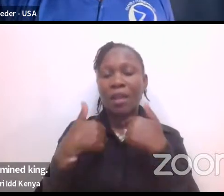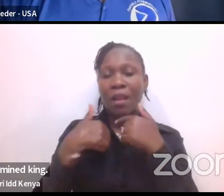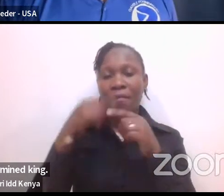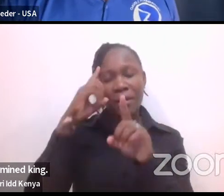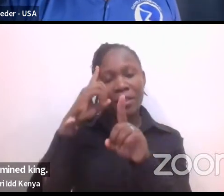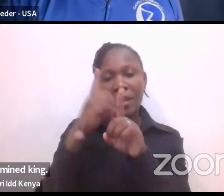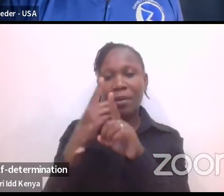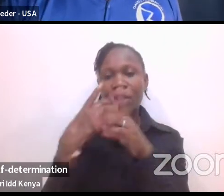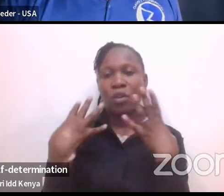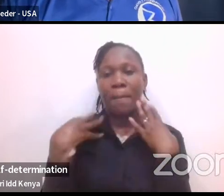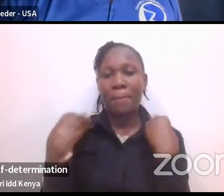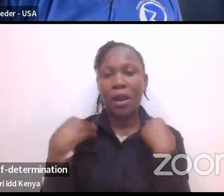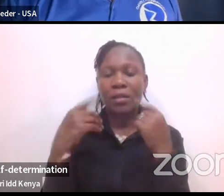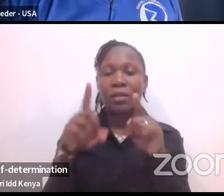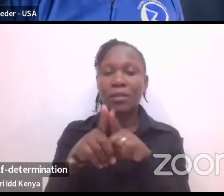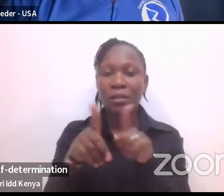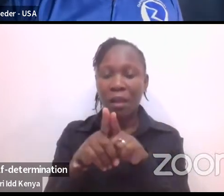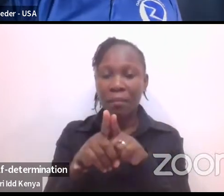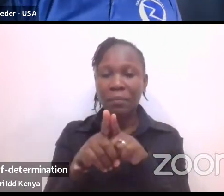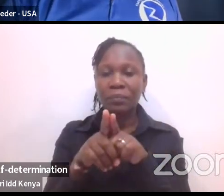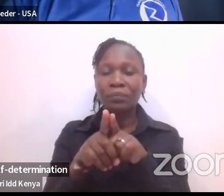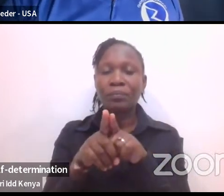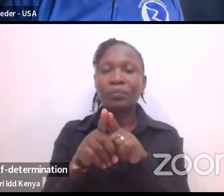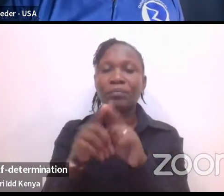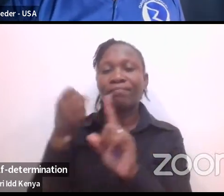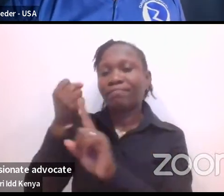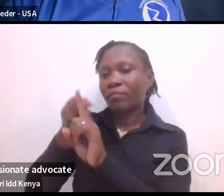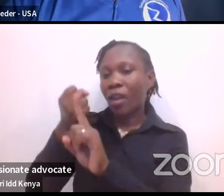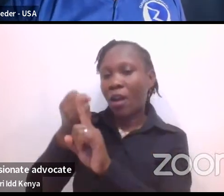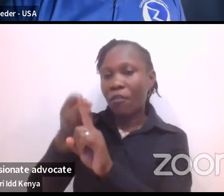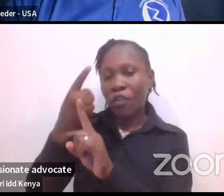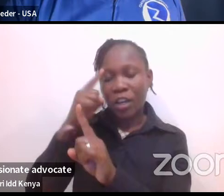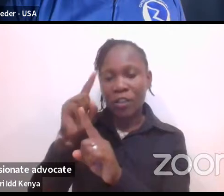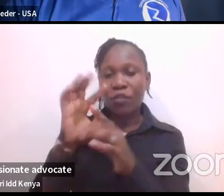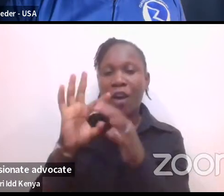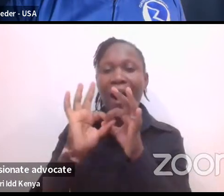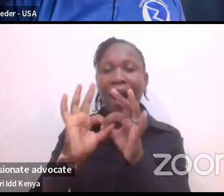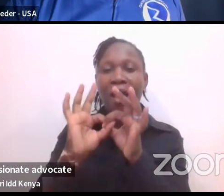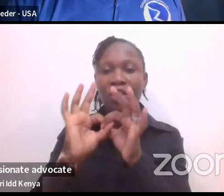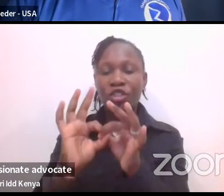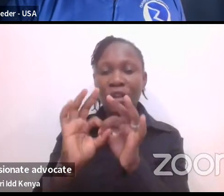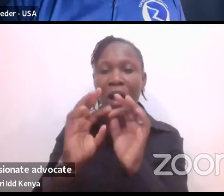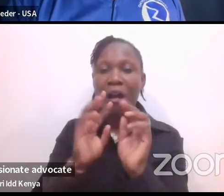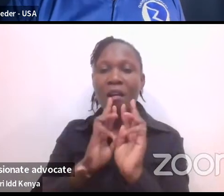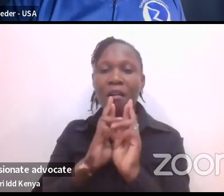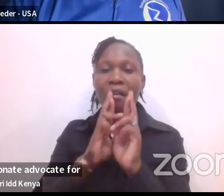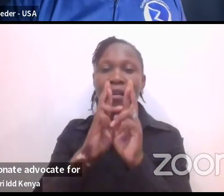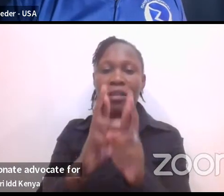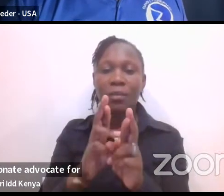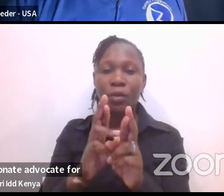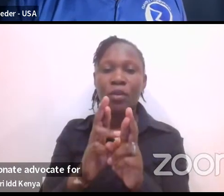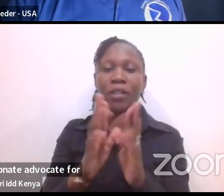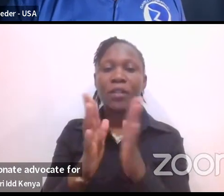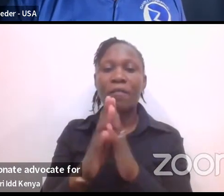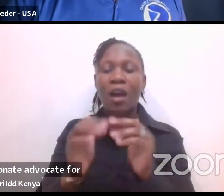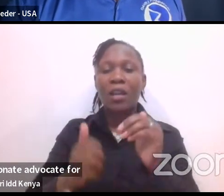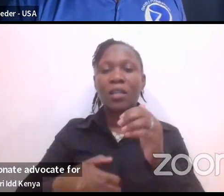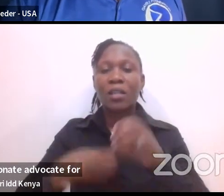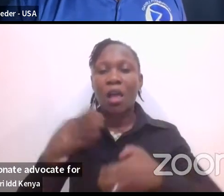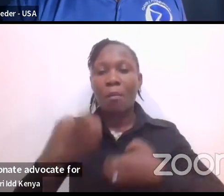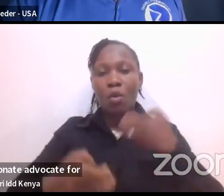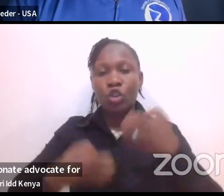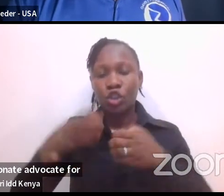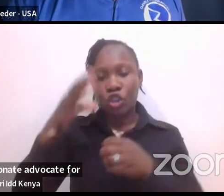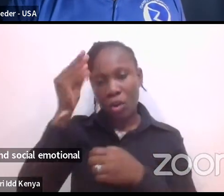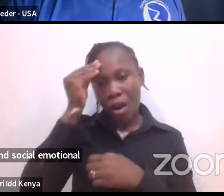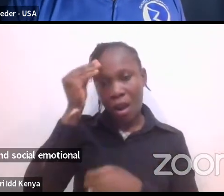practices, and she's also a passionate advocate for culturally responsive learning and social emotional learning. She serves as